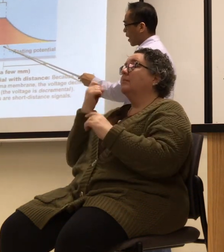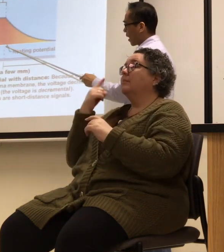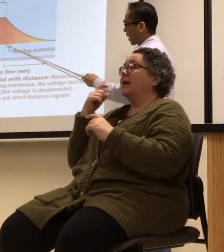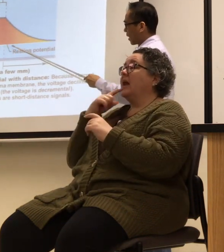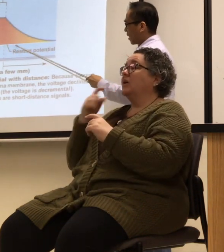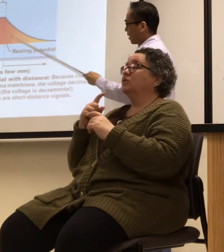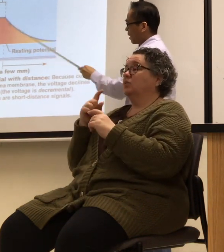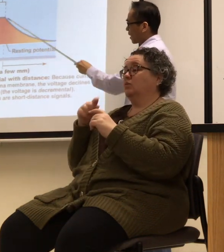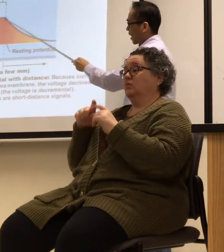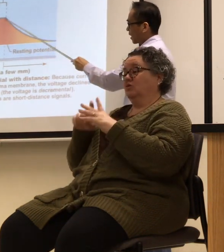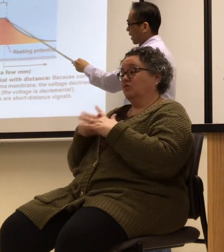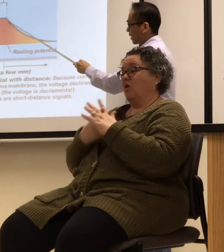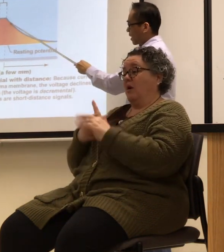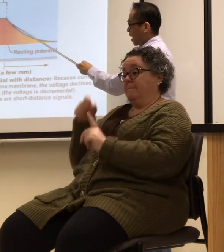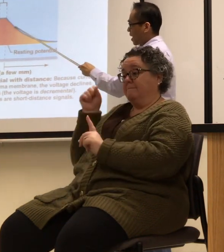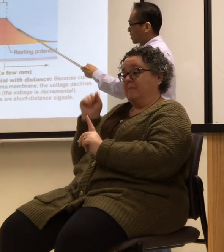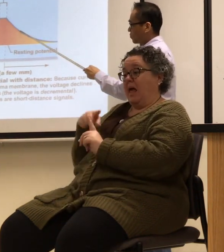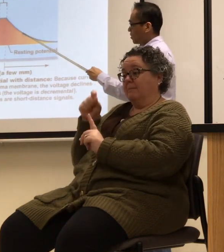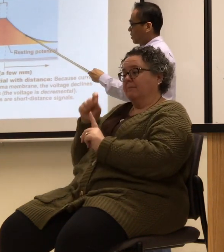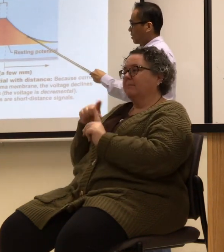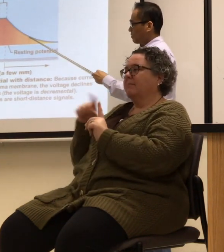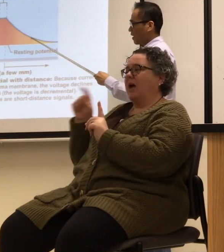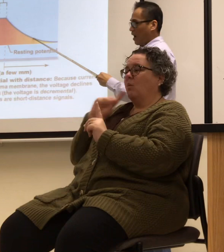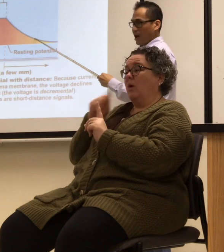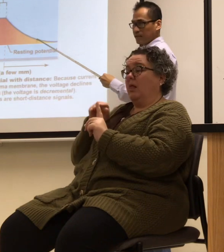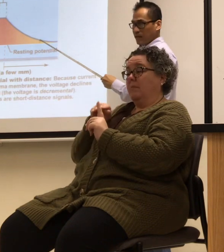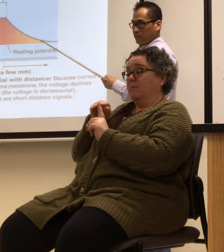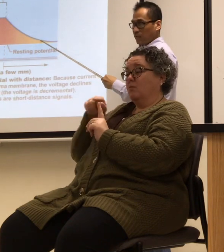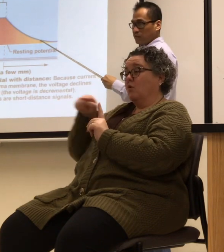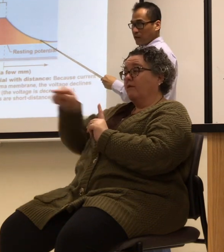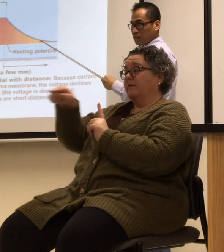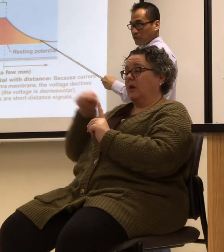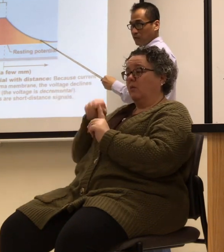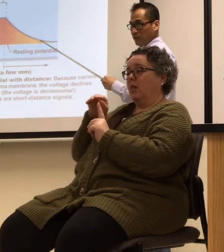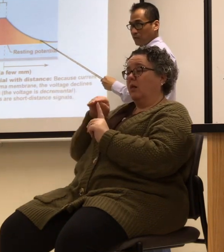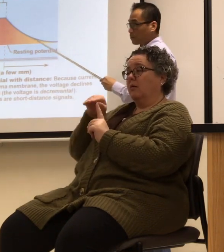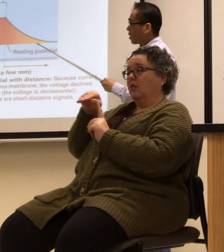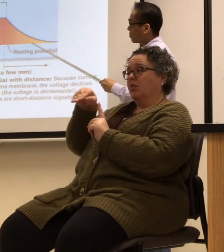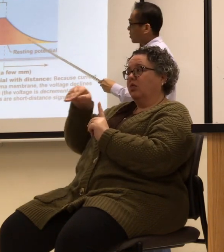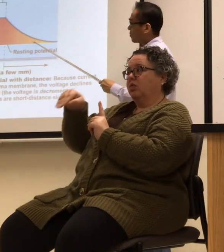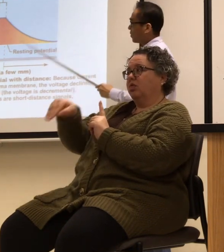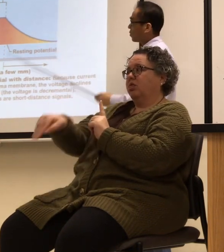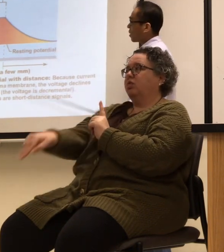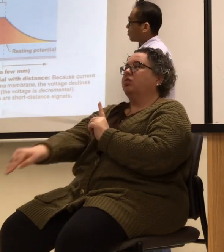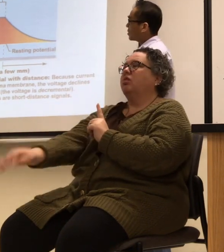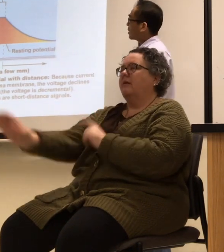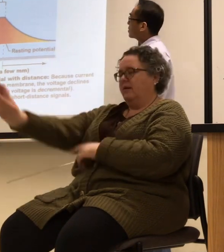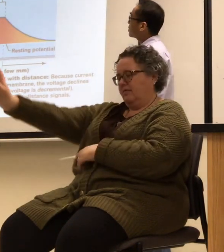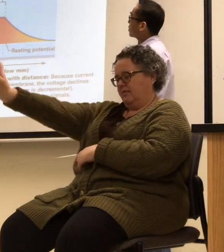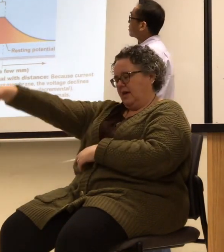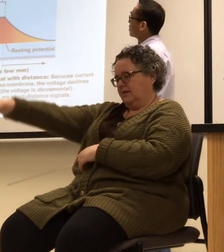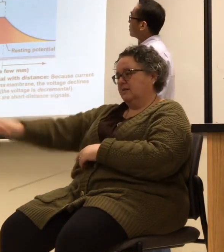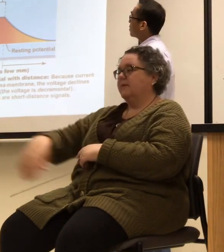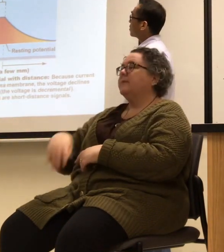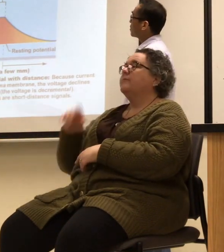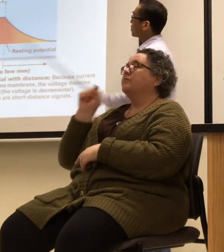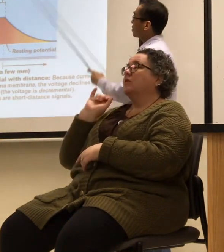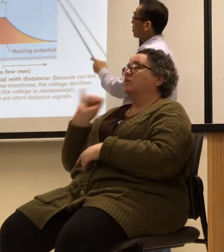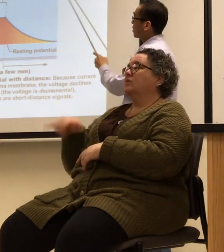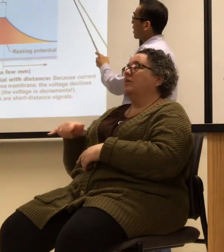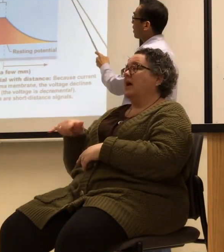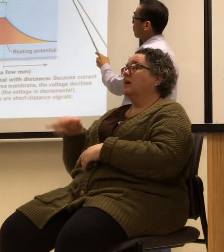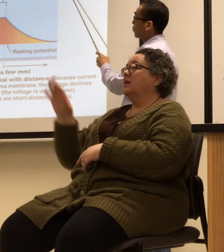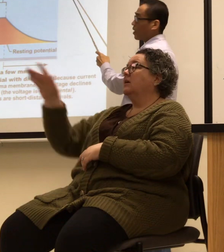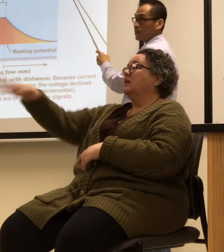move away, it kind of like dies really fast. That's what I'm trying to show you there. So this figure represents